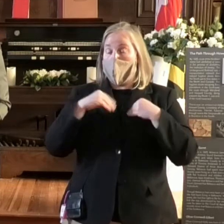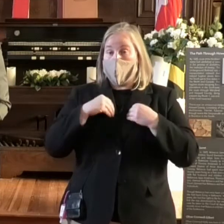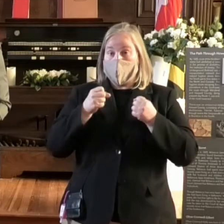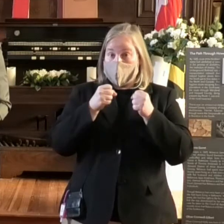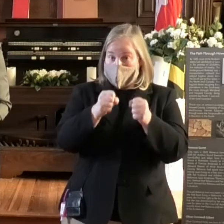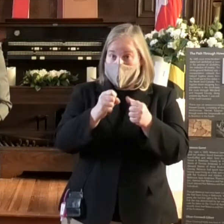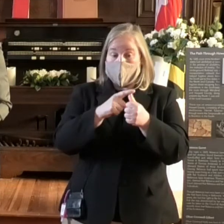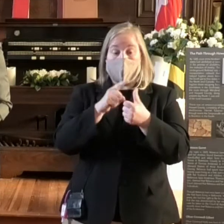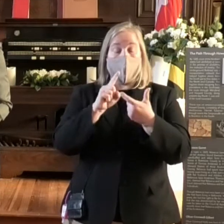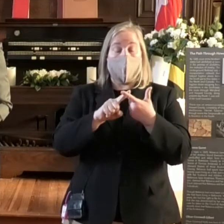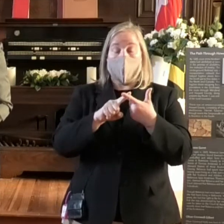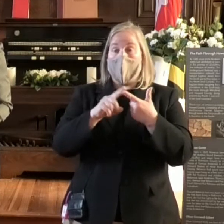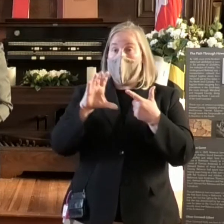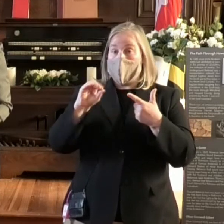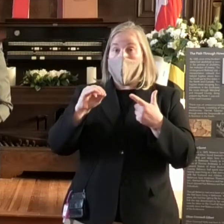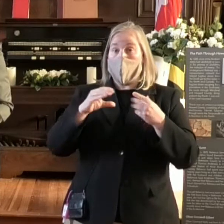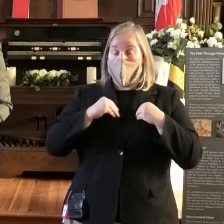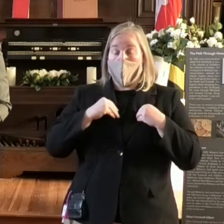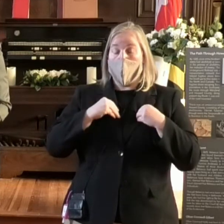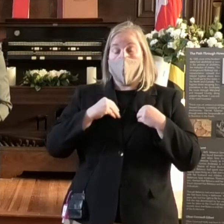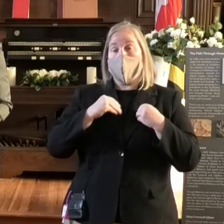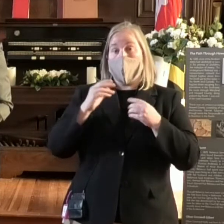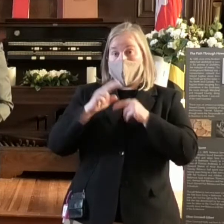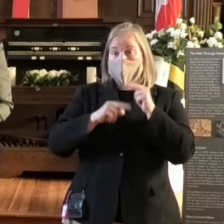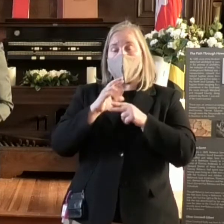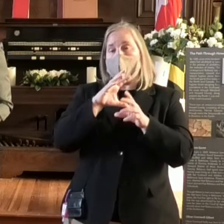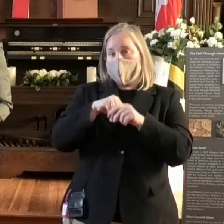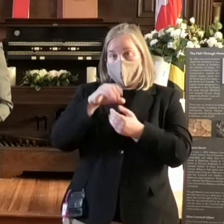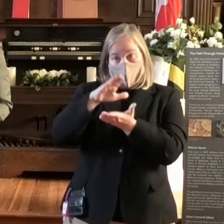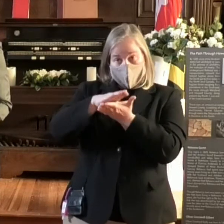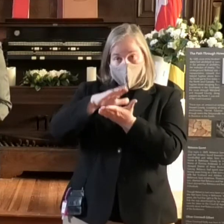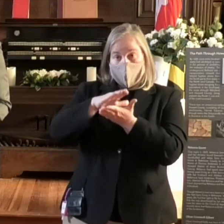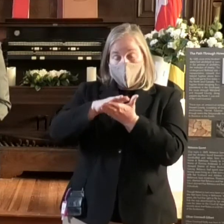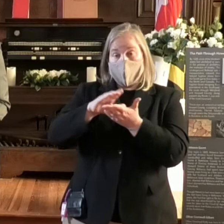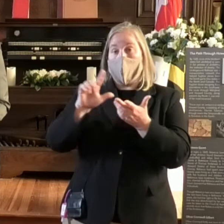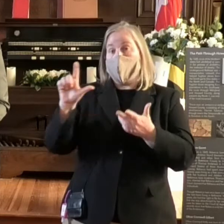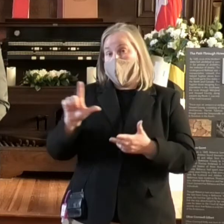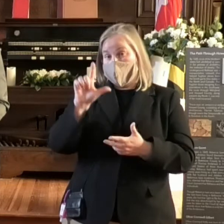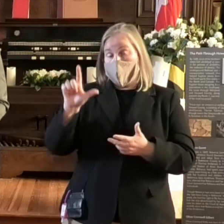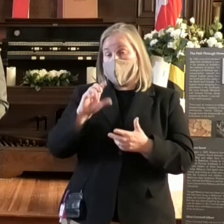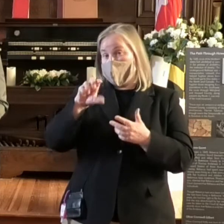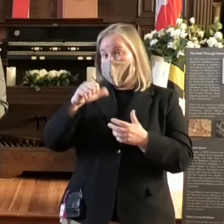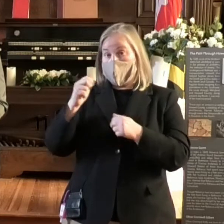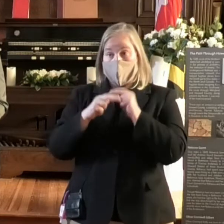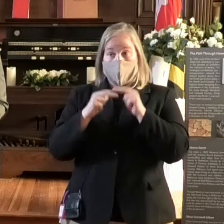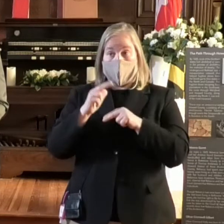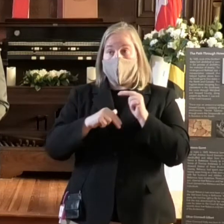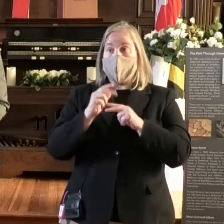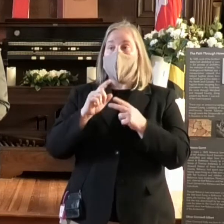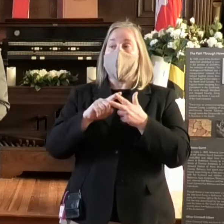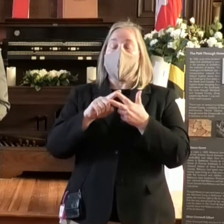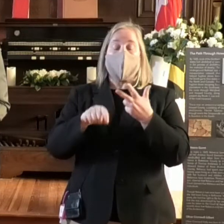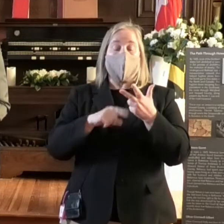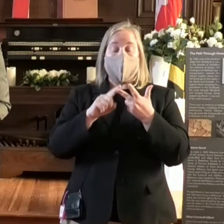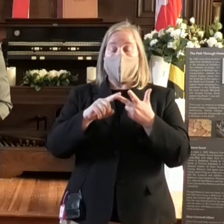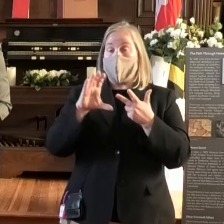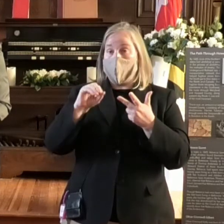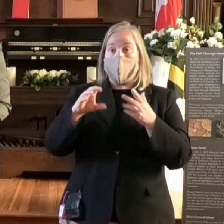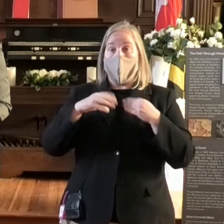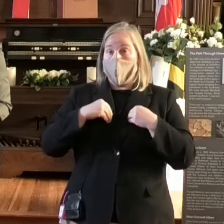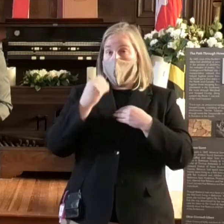streets, county-owned buildings including schools, libraries, and other facilities,